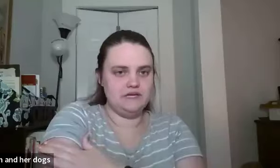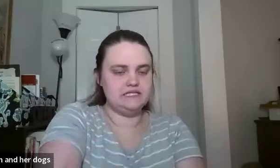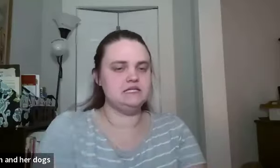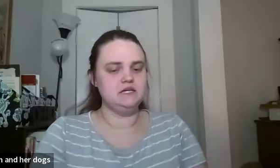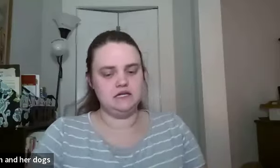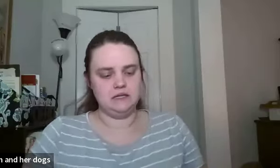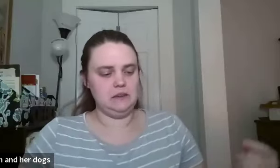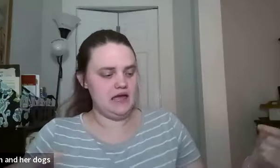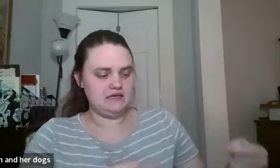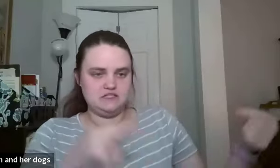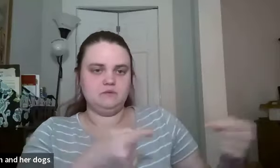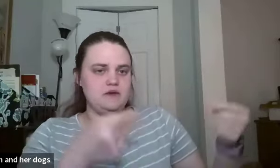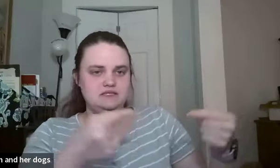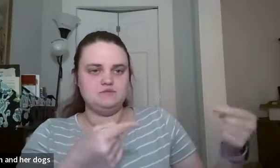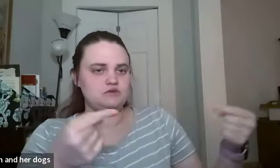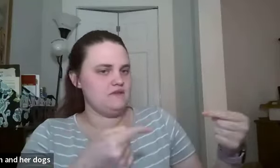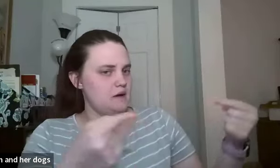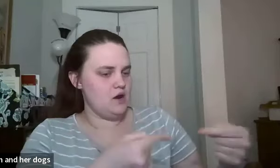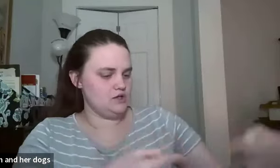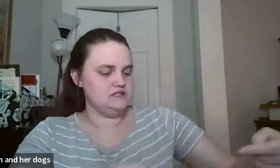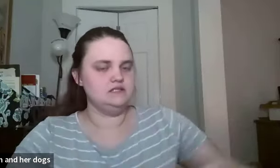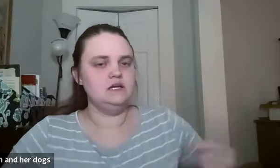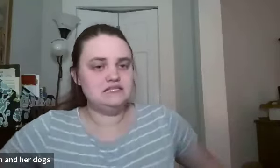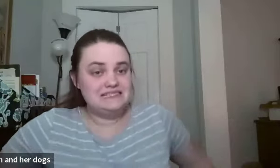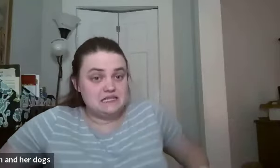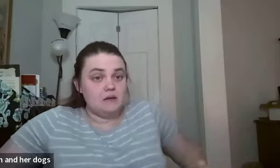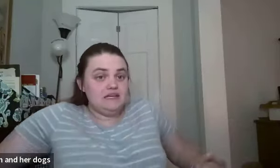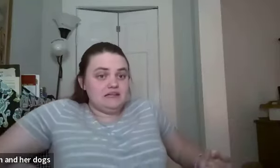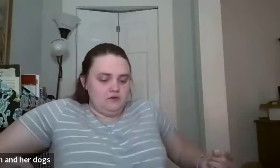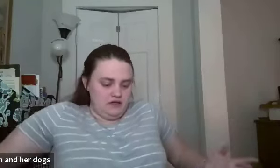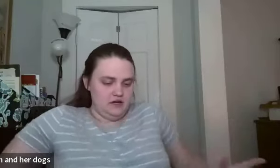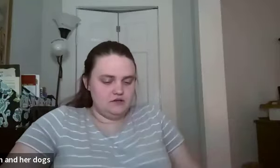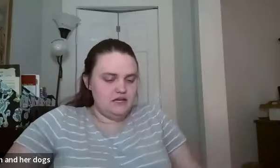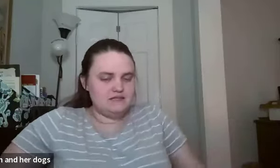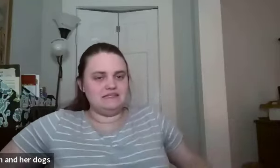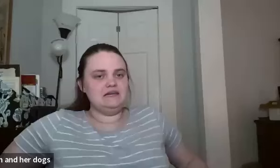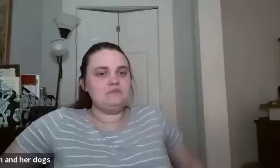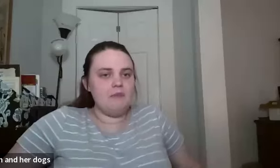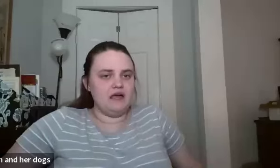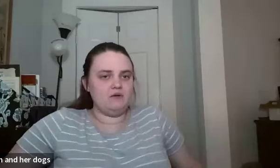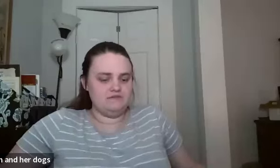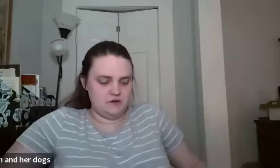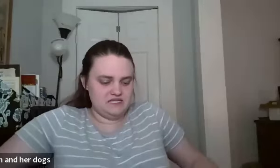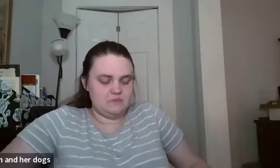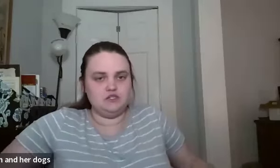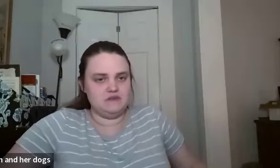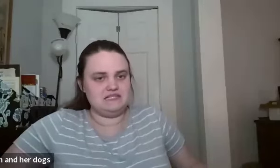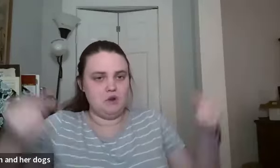it. Leg, it's going to be that same sort of thing, that hurt. Stomach, okay, I know you can't see it, but I'm like right in front of my stomach doing that same